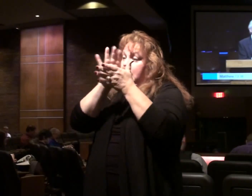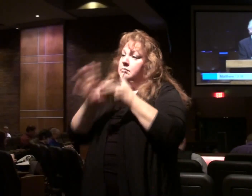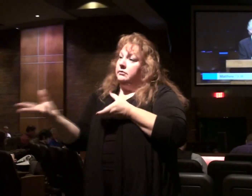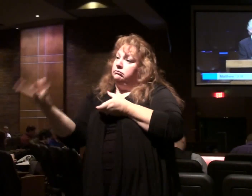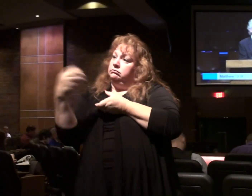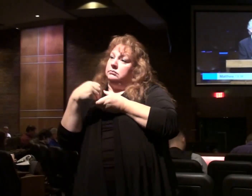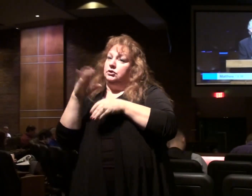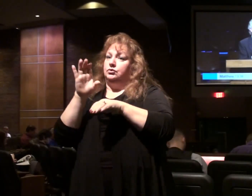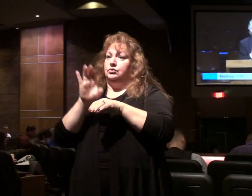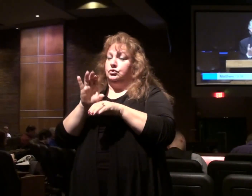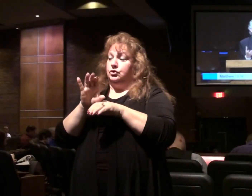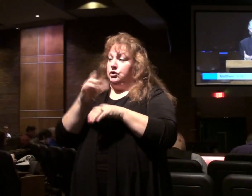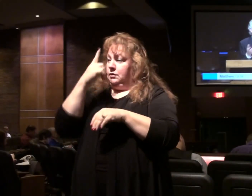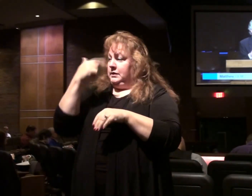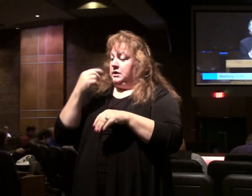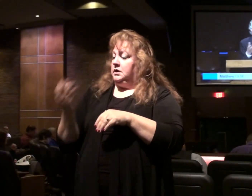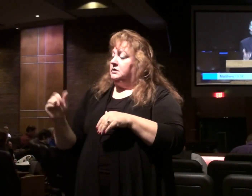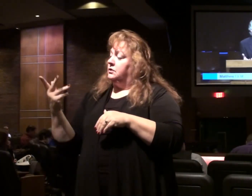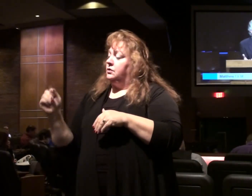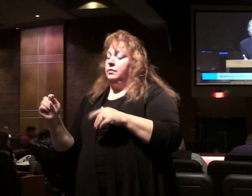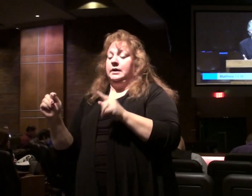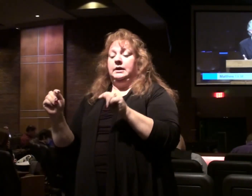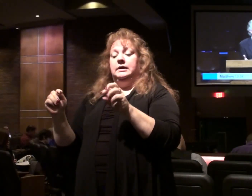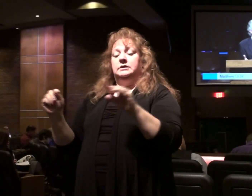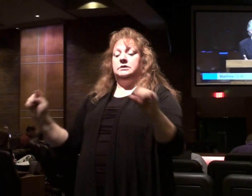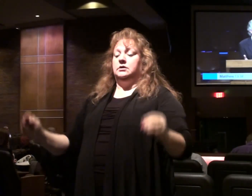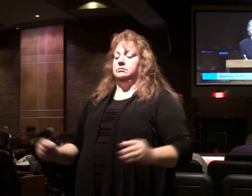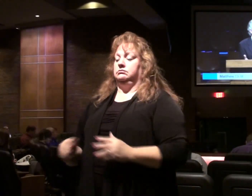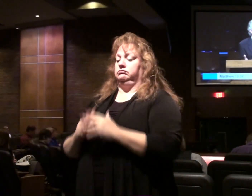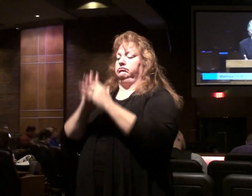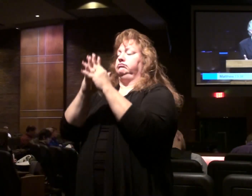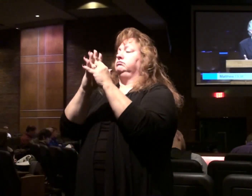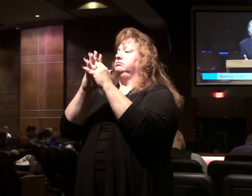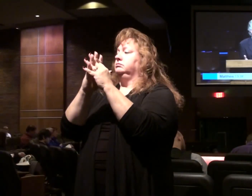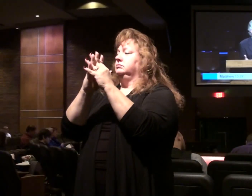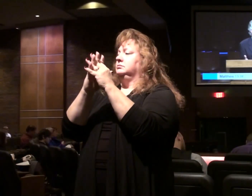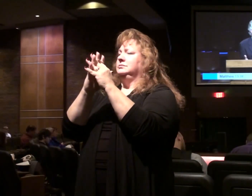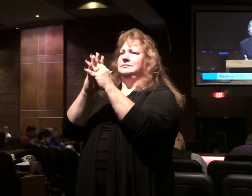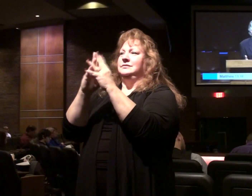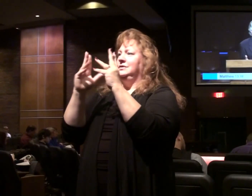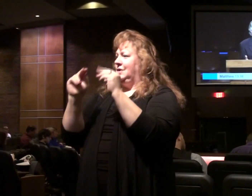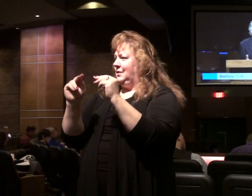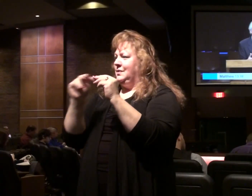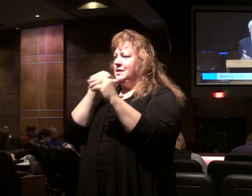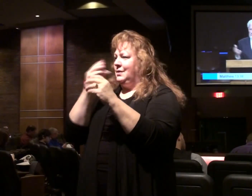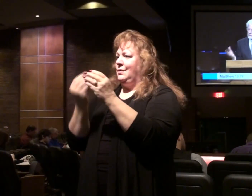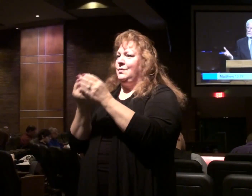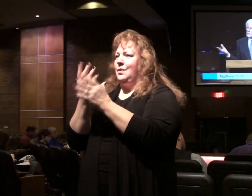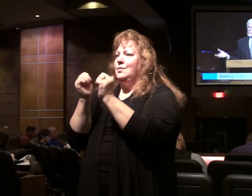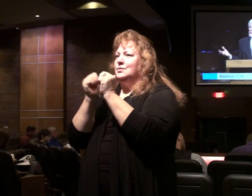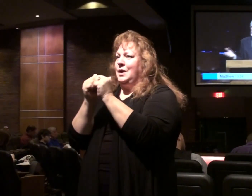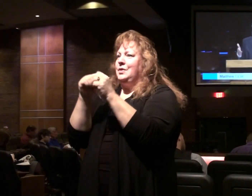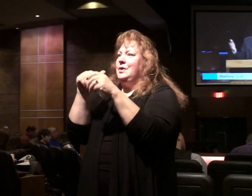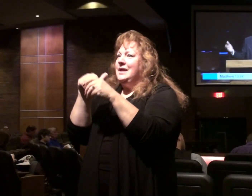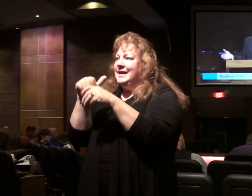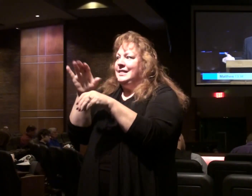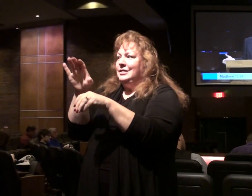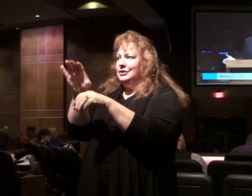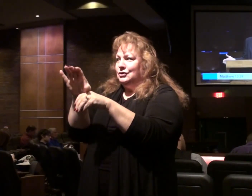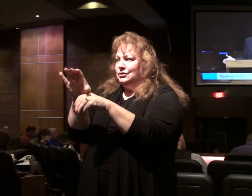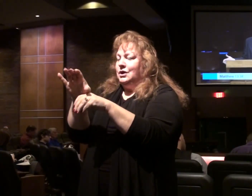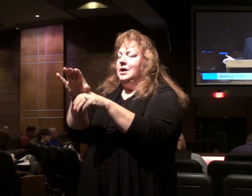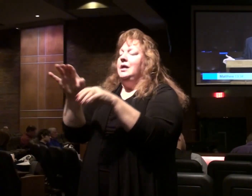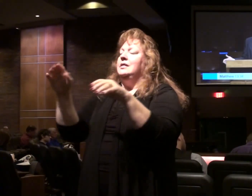the church because the wheat and the tares grow together in the church. The wheat and the tares don't grow together in the church. The wheat and the tares grow together in the